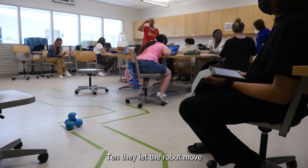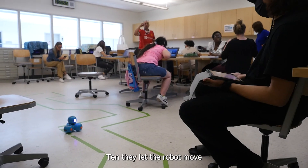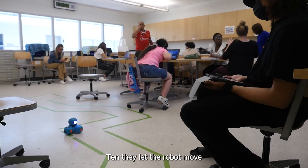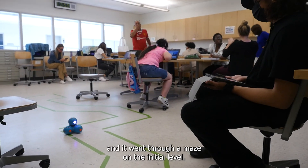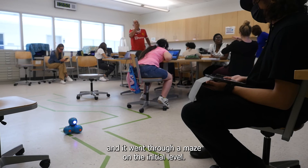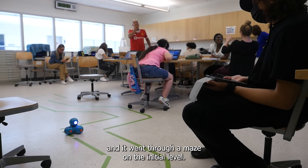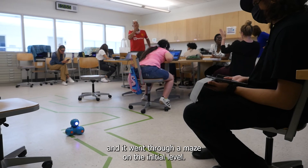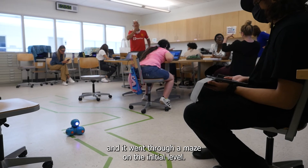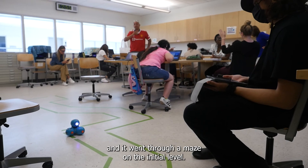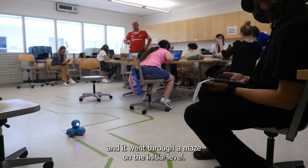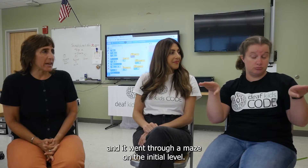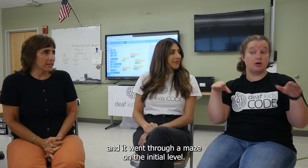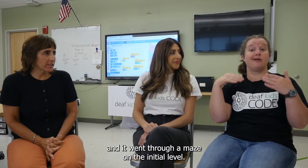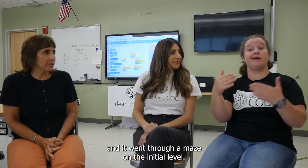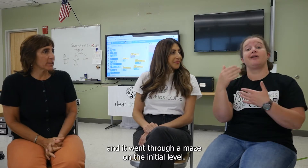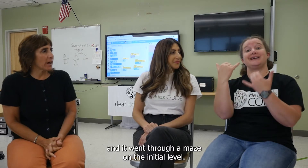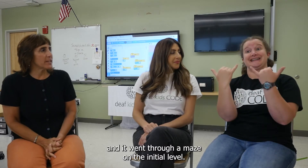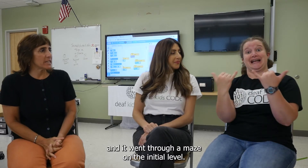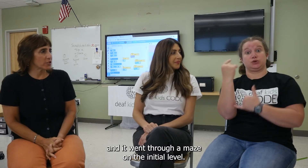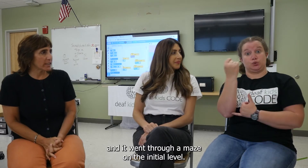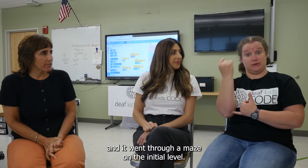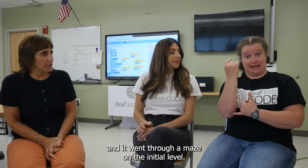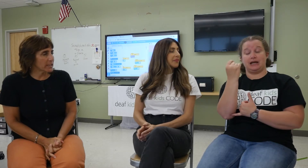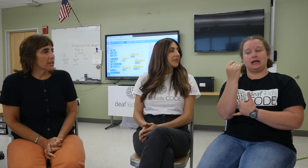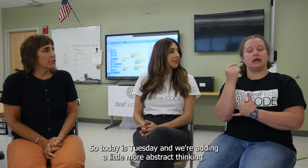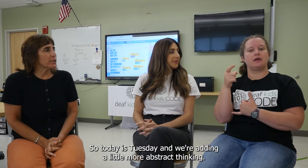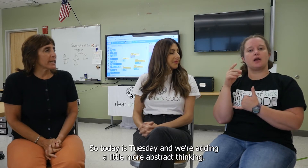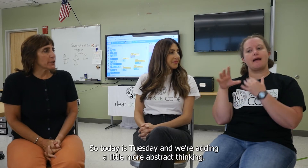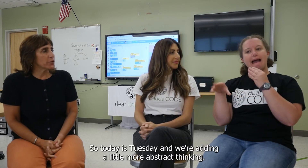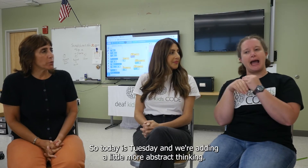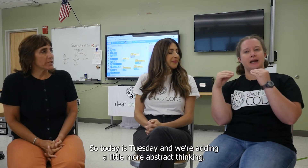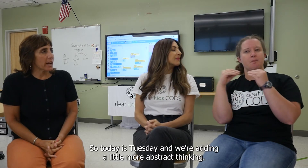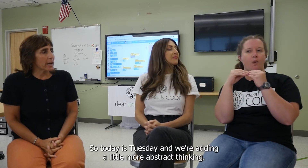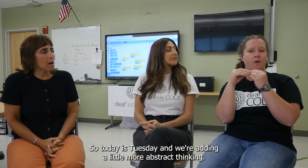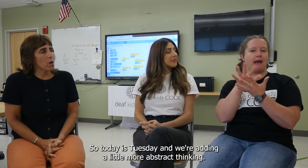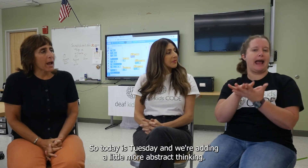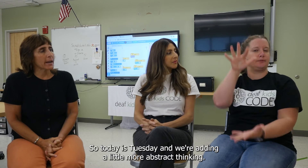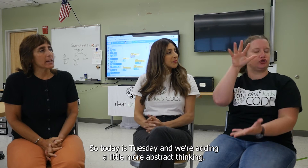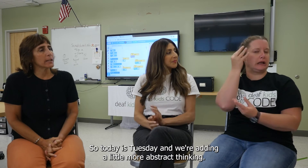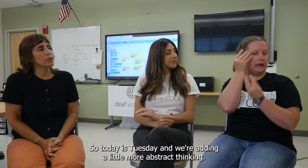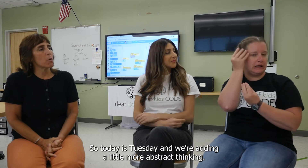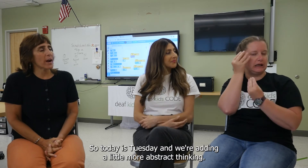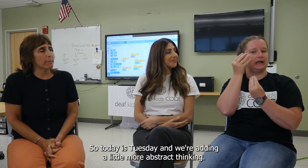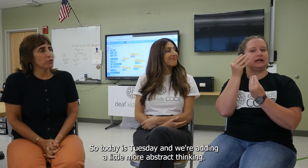move and it went through a maze on the initial level. So today is Tuesday and we're adding a little more abstract